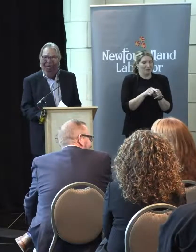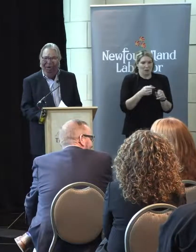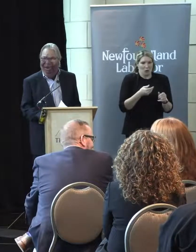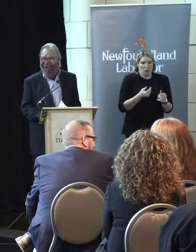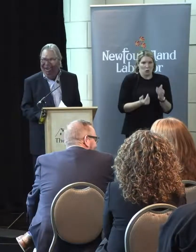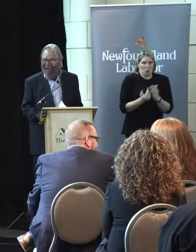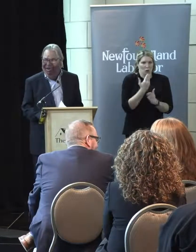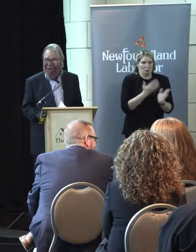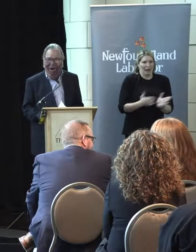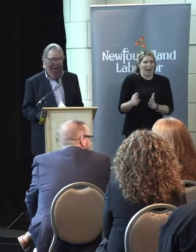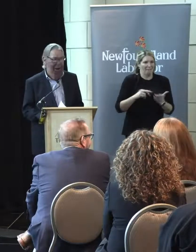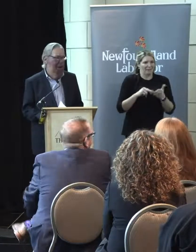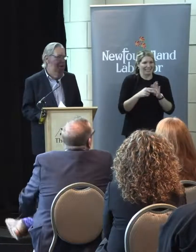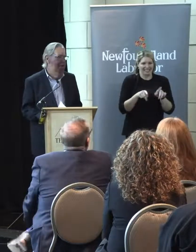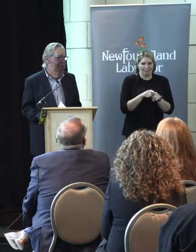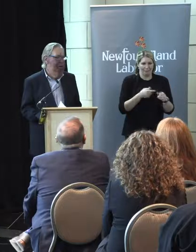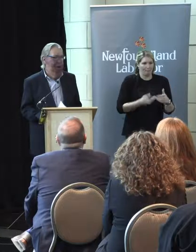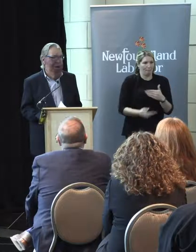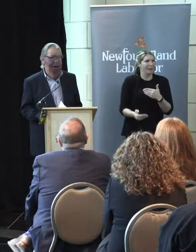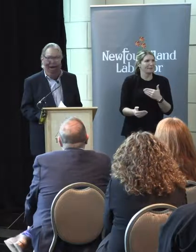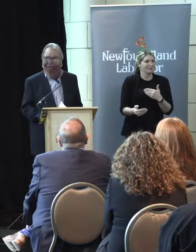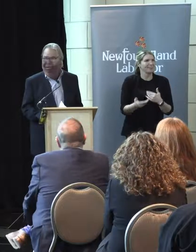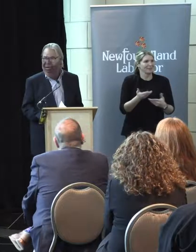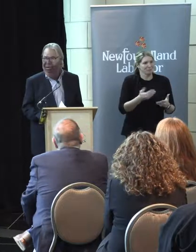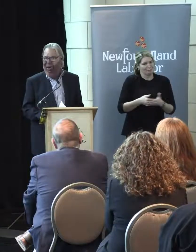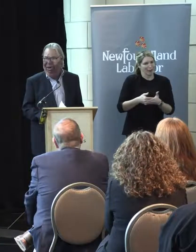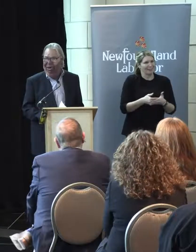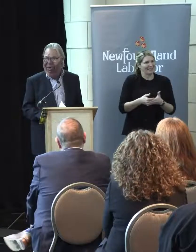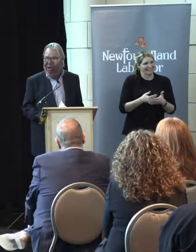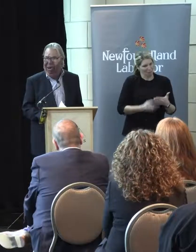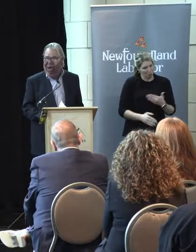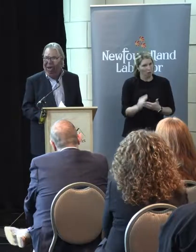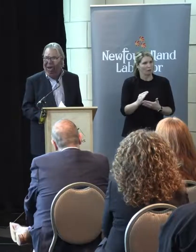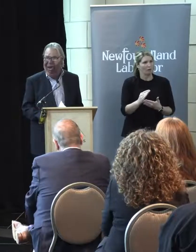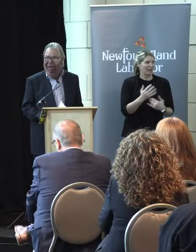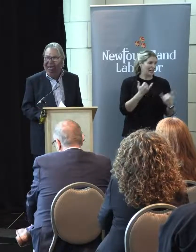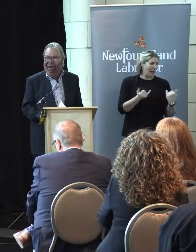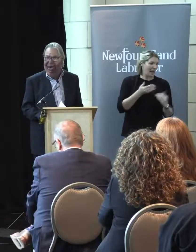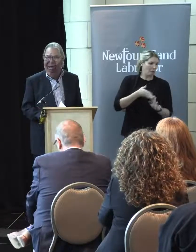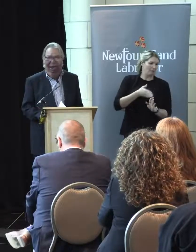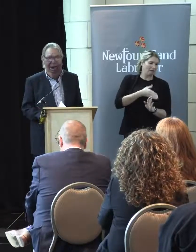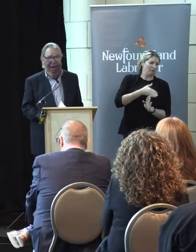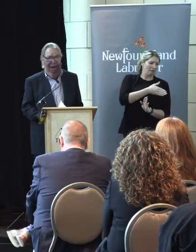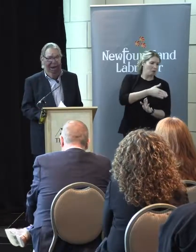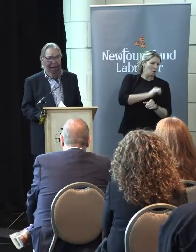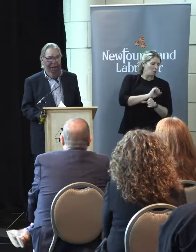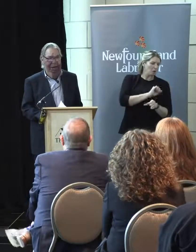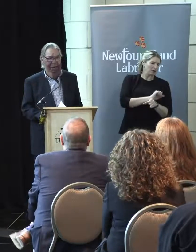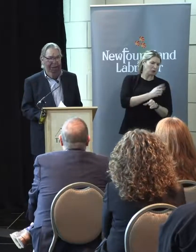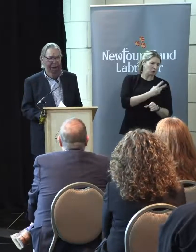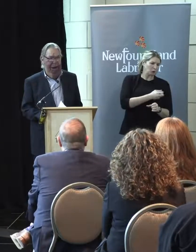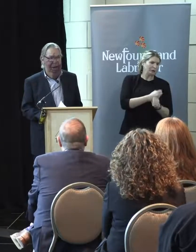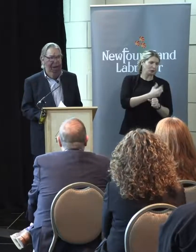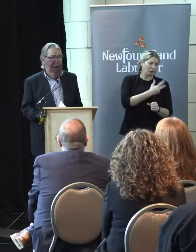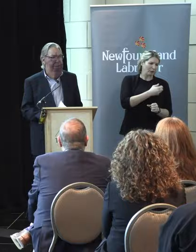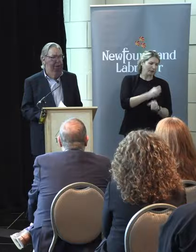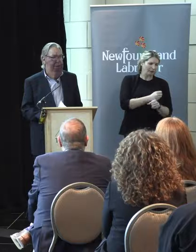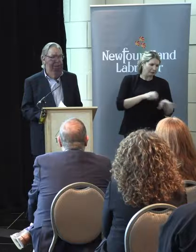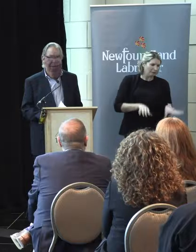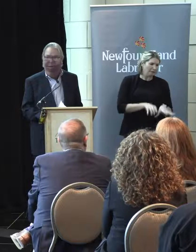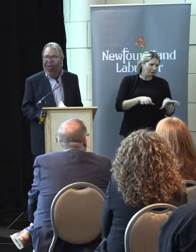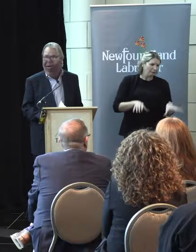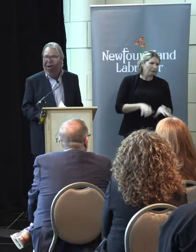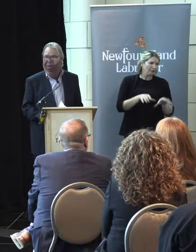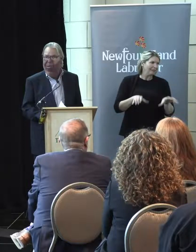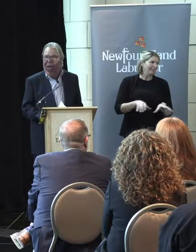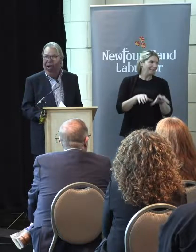We've been working on this now for 2.5 to 3 years, and it's been a long time